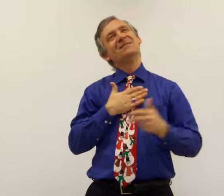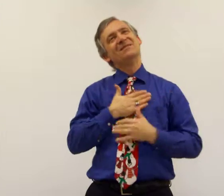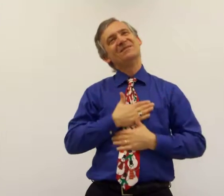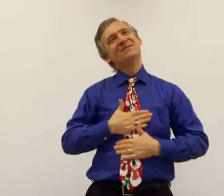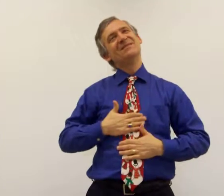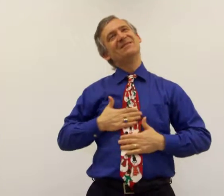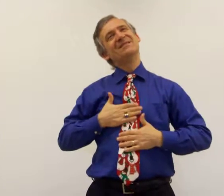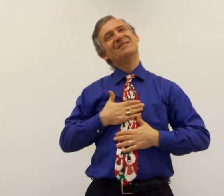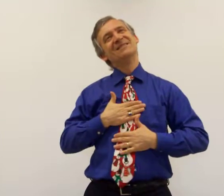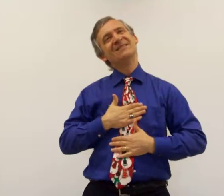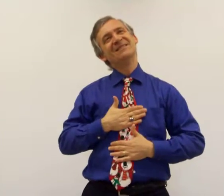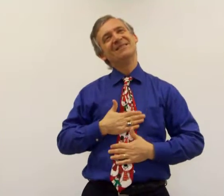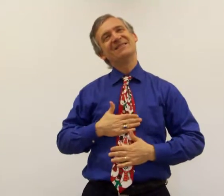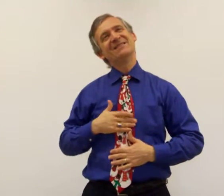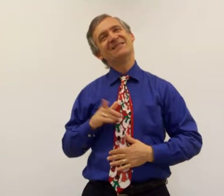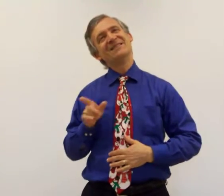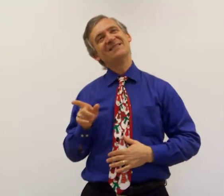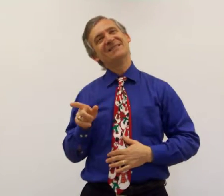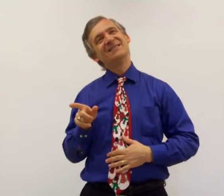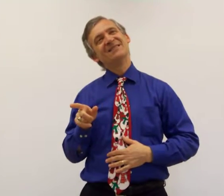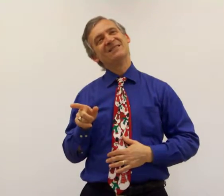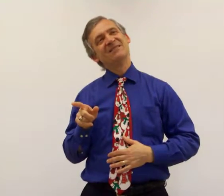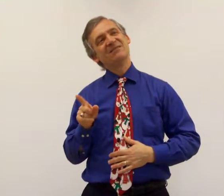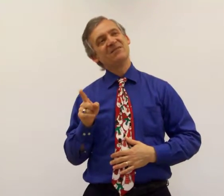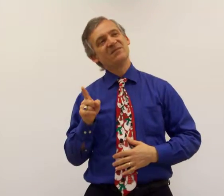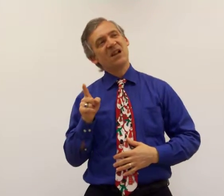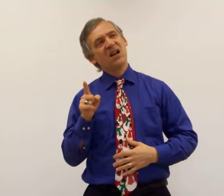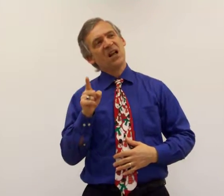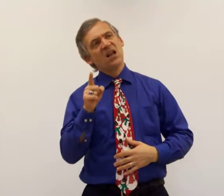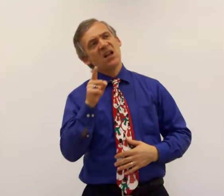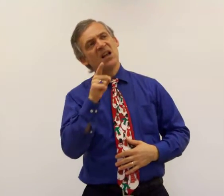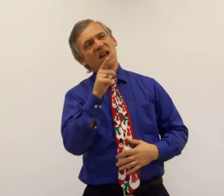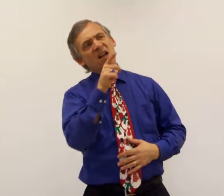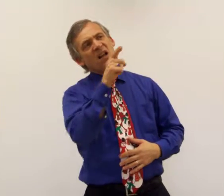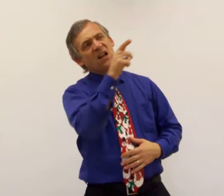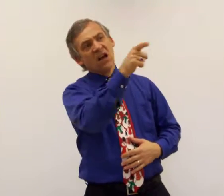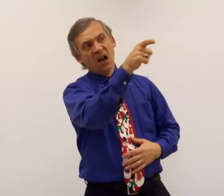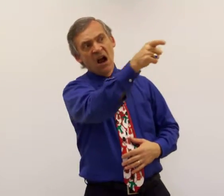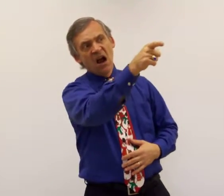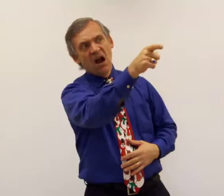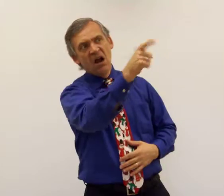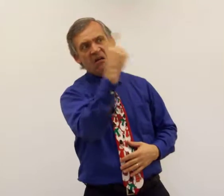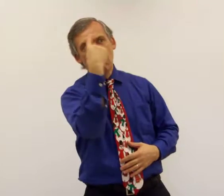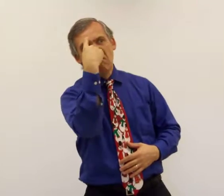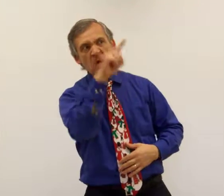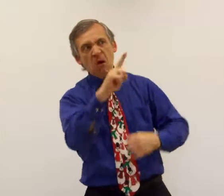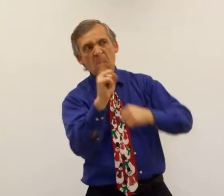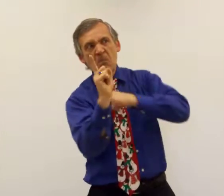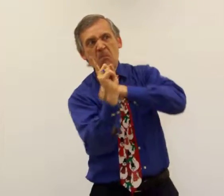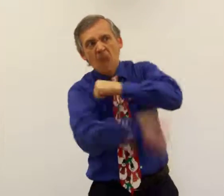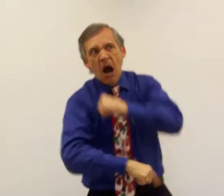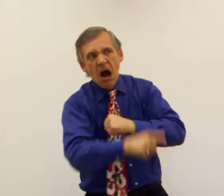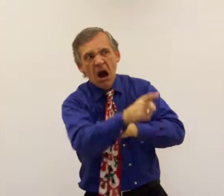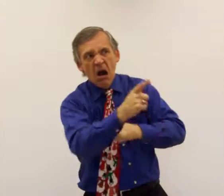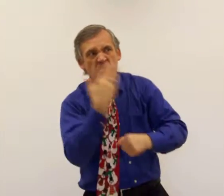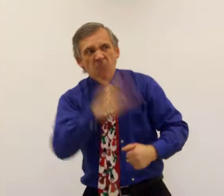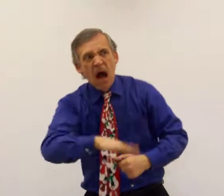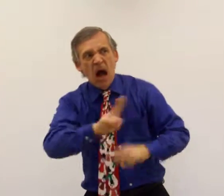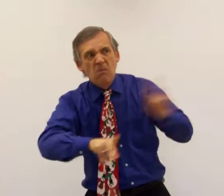In the farthest corners of the place of punishment, the hissing flames stood still.